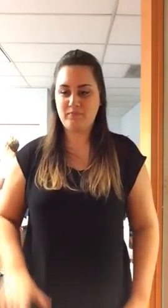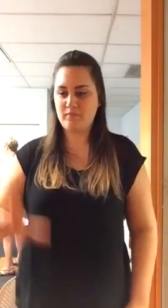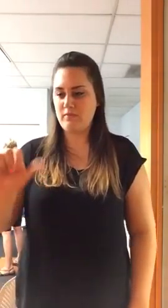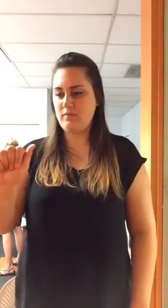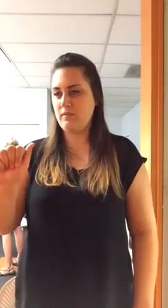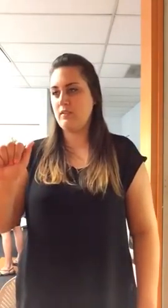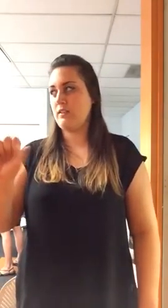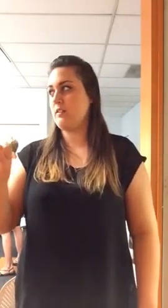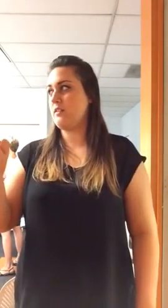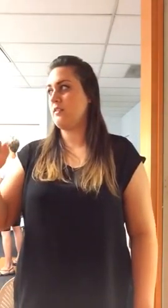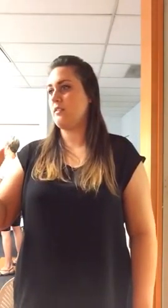Laissez,